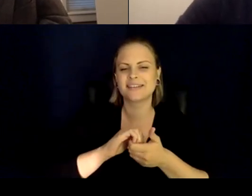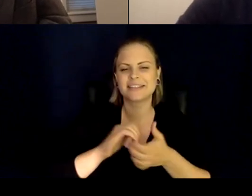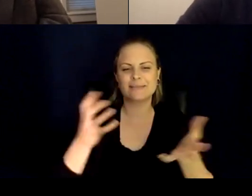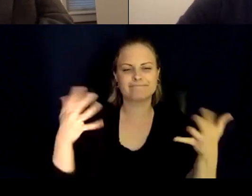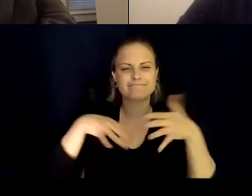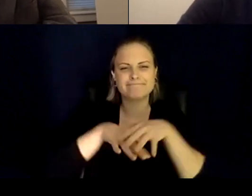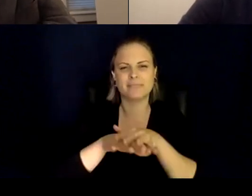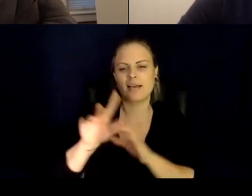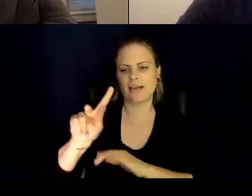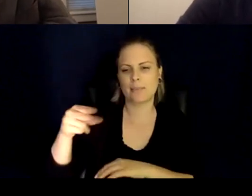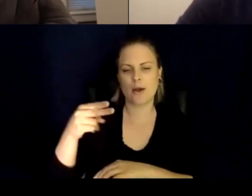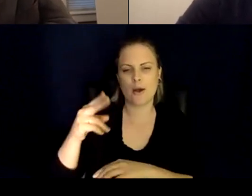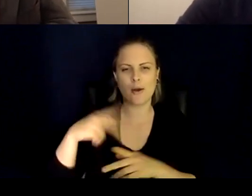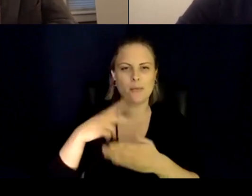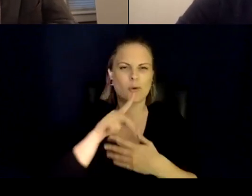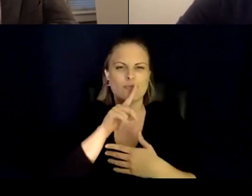program provides.